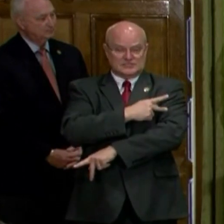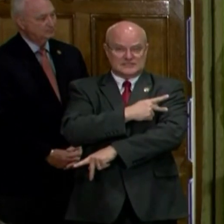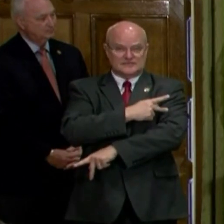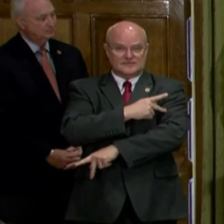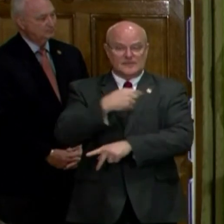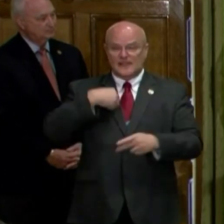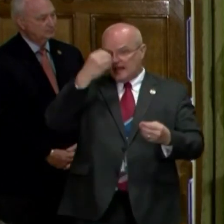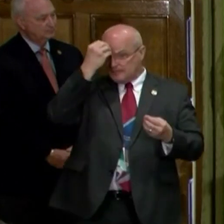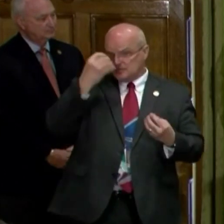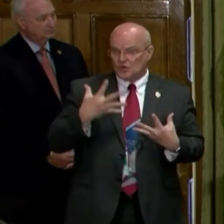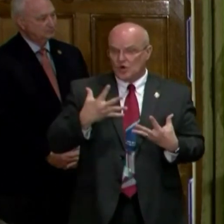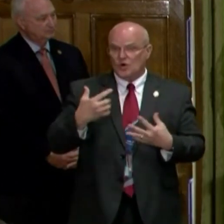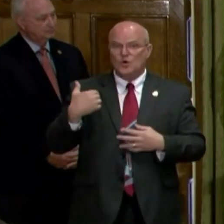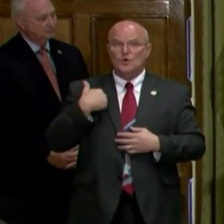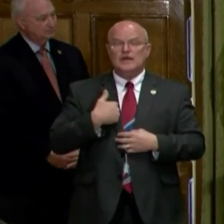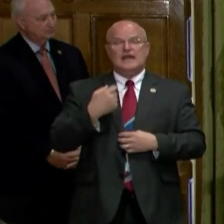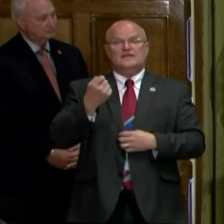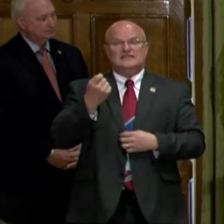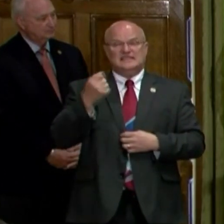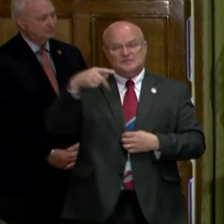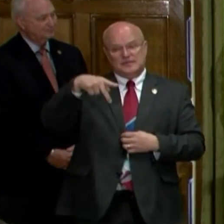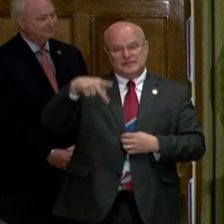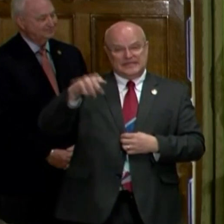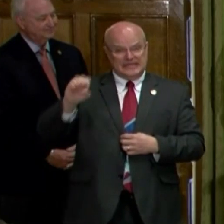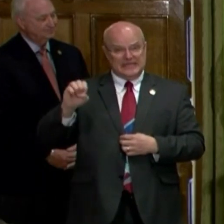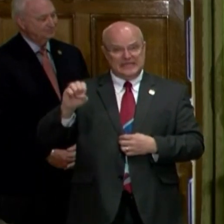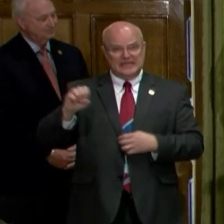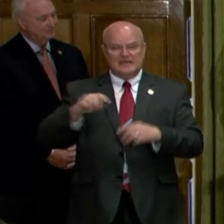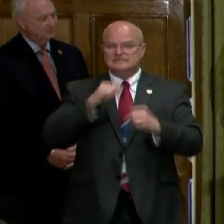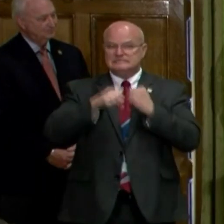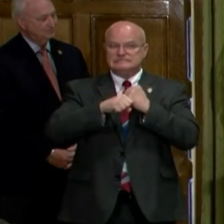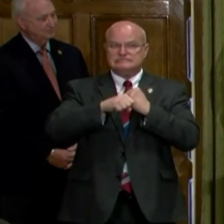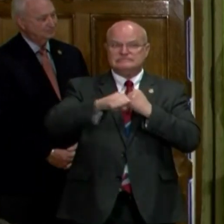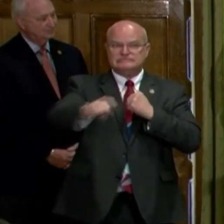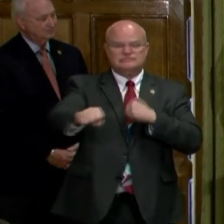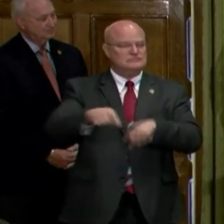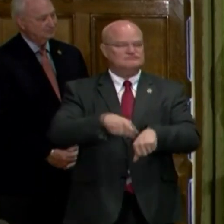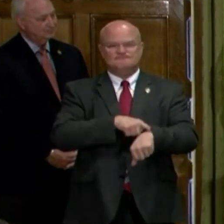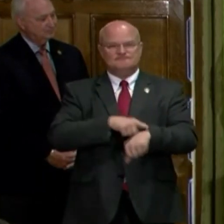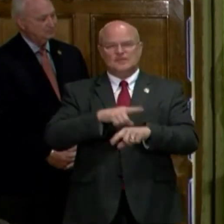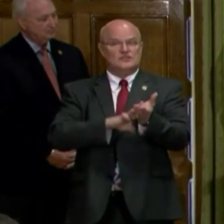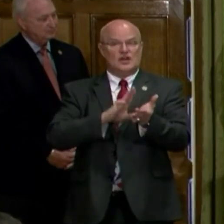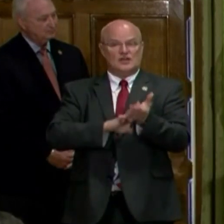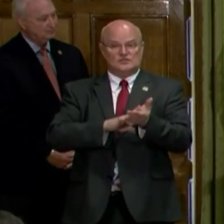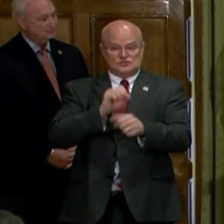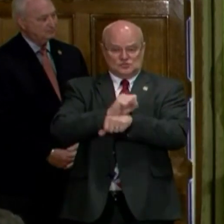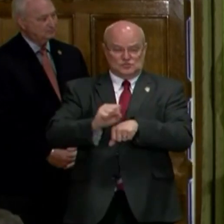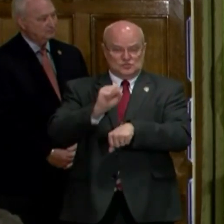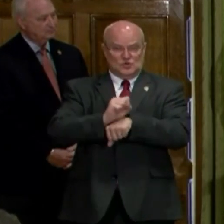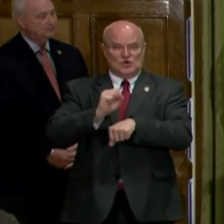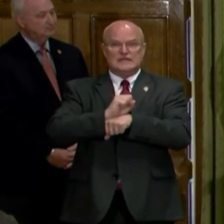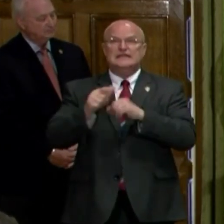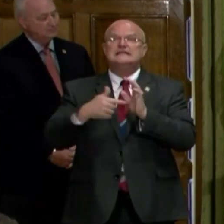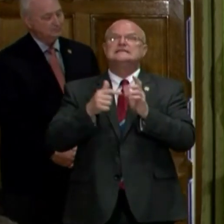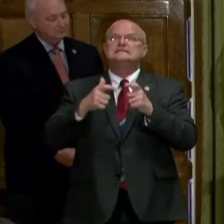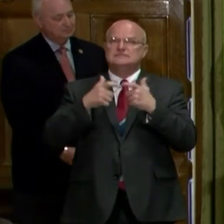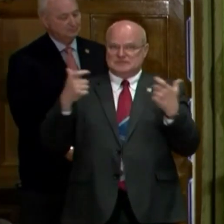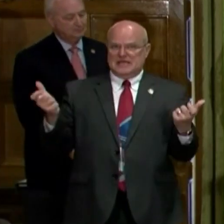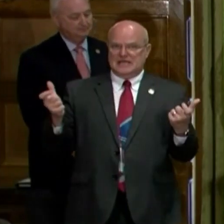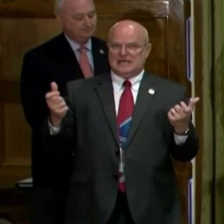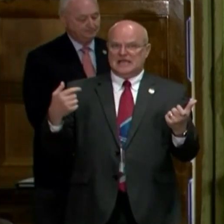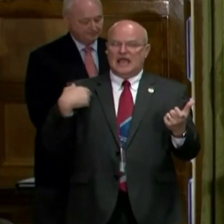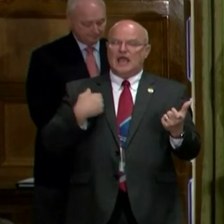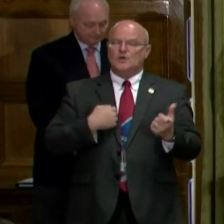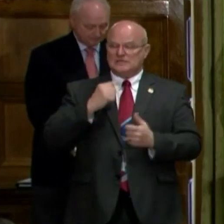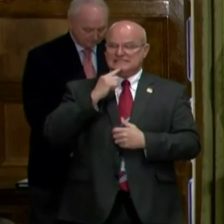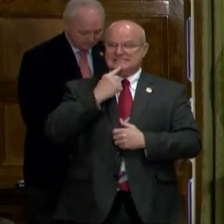I've been told we have a little PPE, but it won't last long. So for me personally, this is a big deal, and we're taking